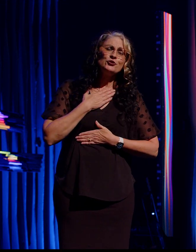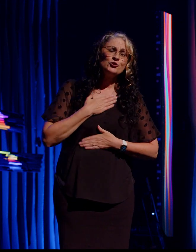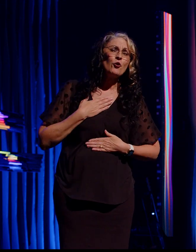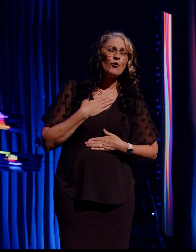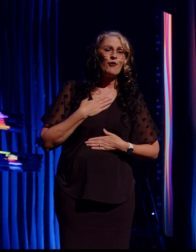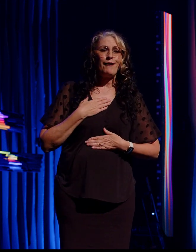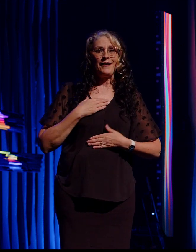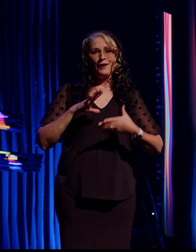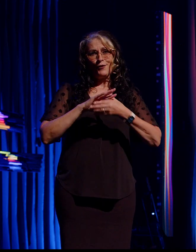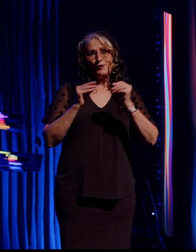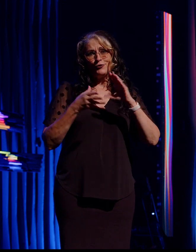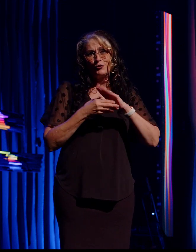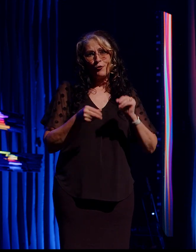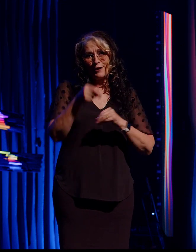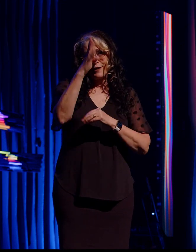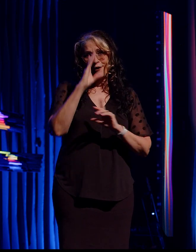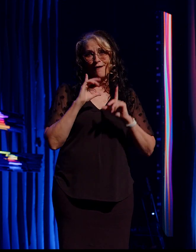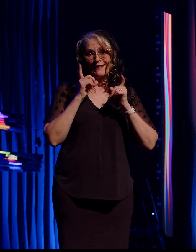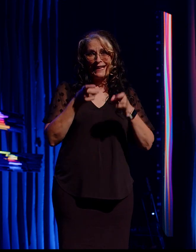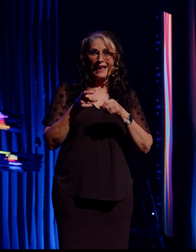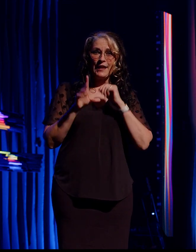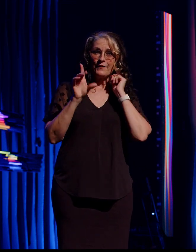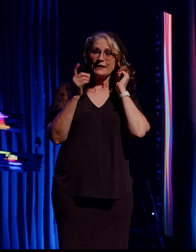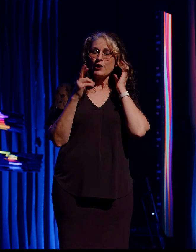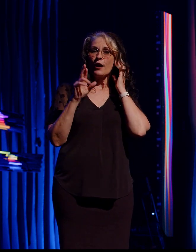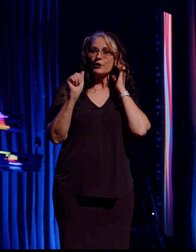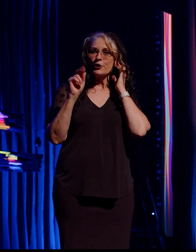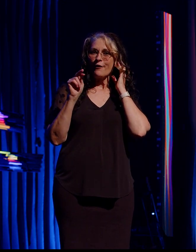the story that God has given Dr. Andy Herity.